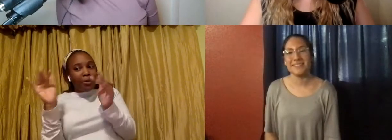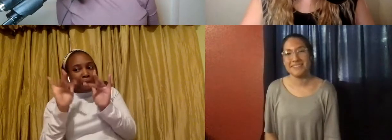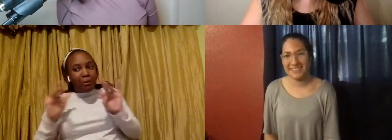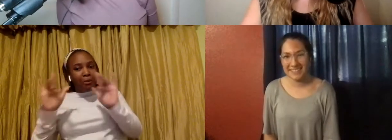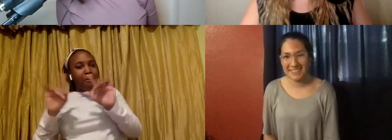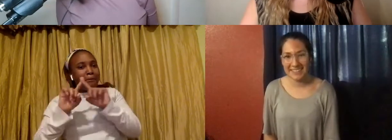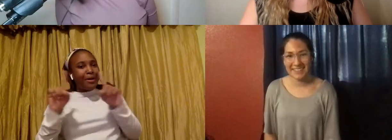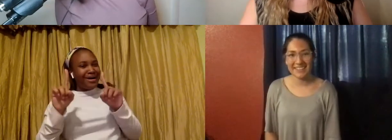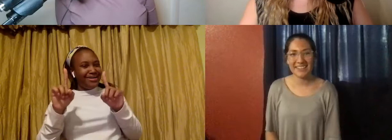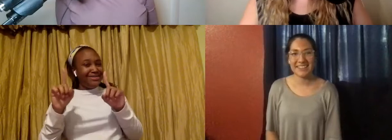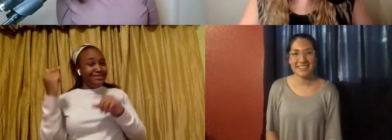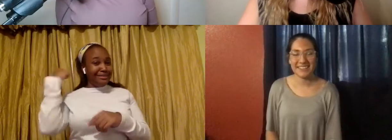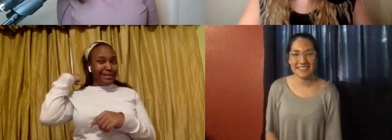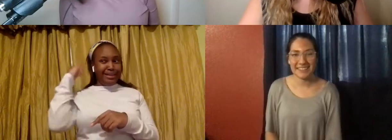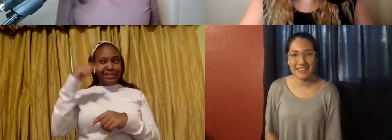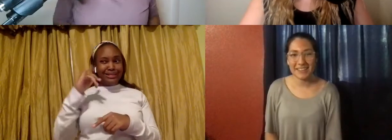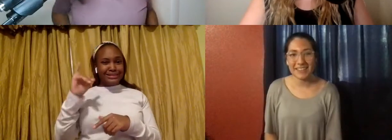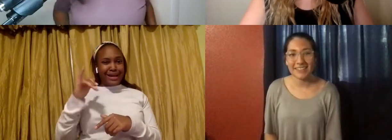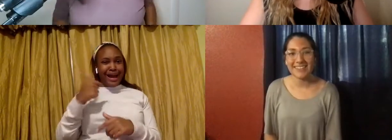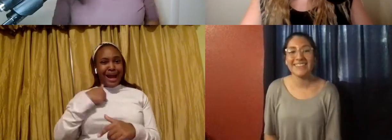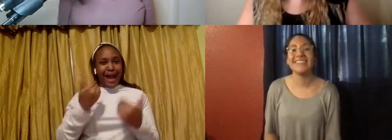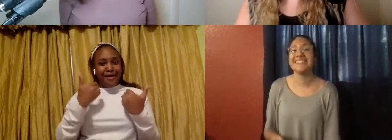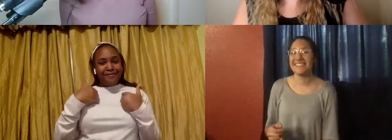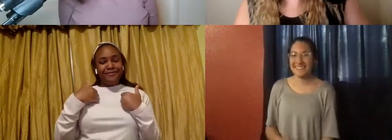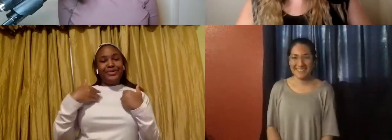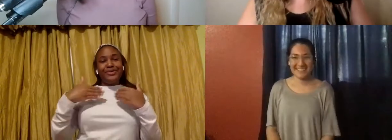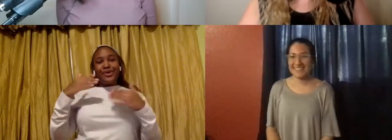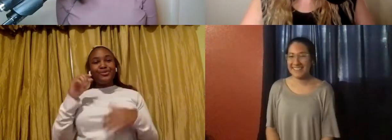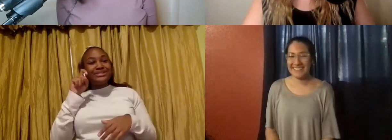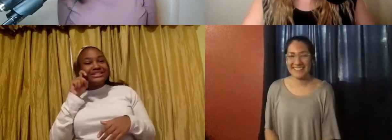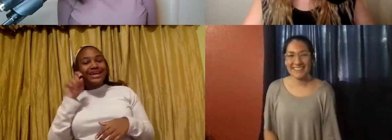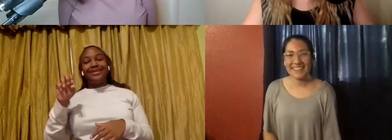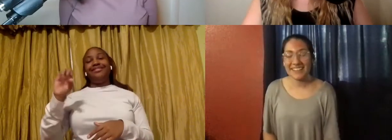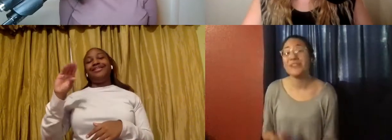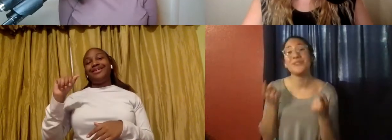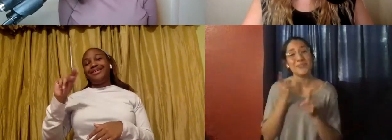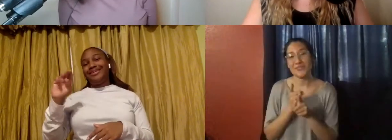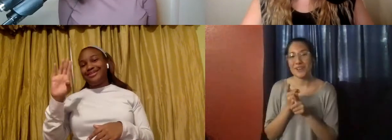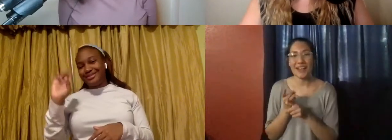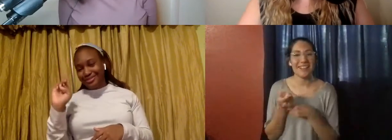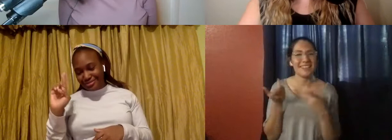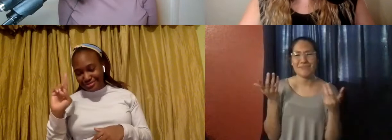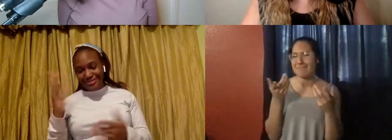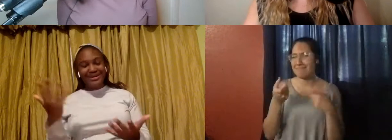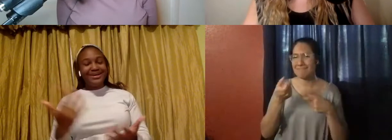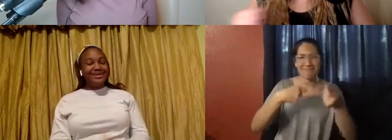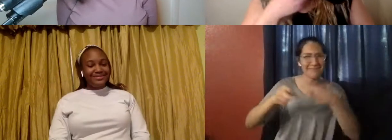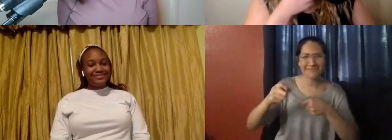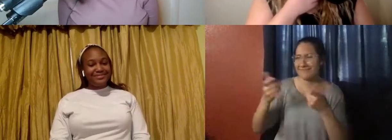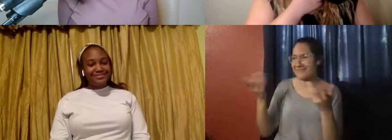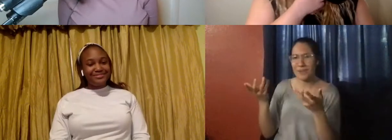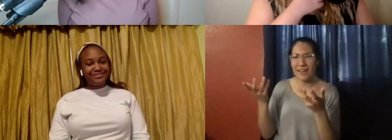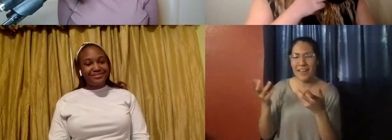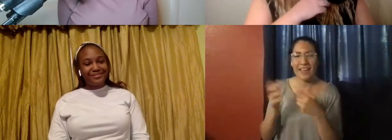I look like I have skin cancer. Like, I don't know if that's a better option. Right. What's the trade-off here? No, when I was looking up